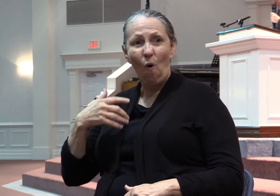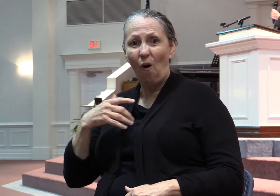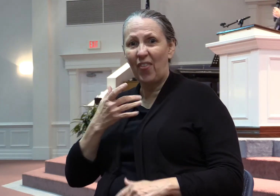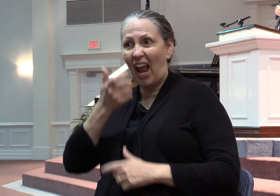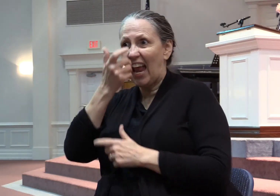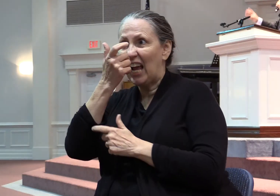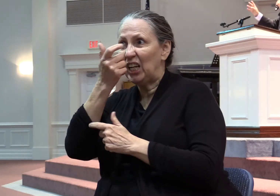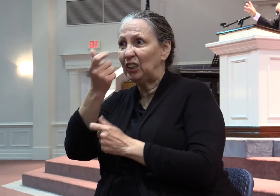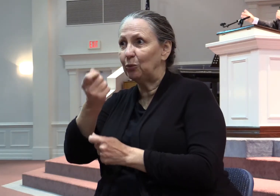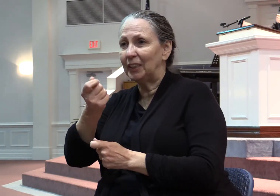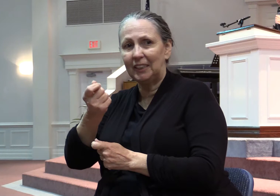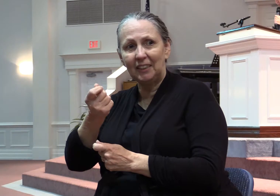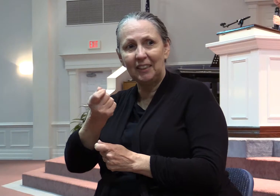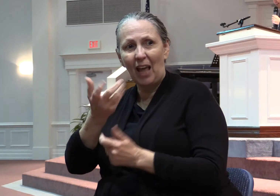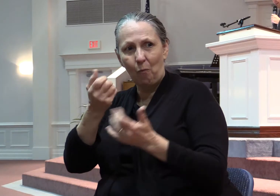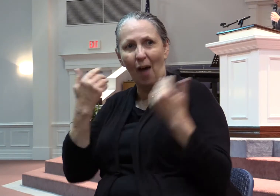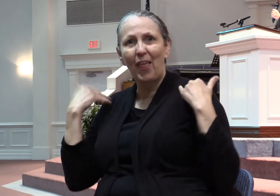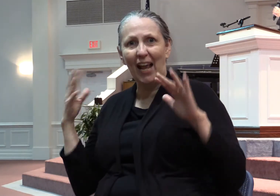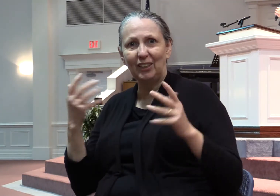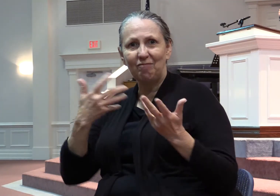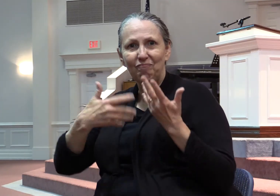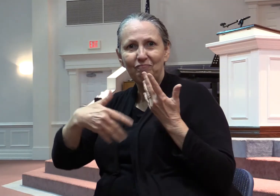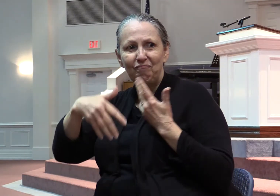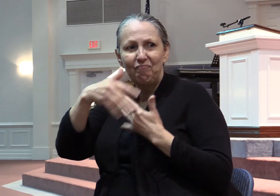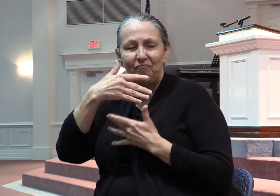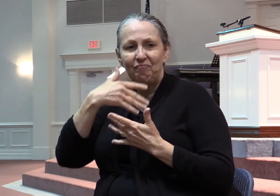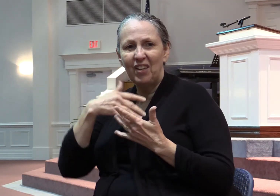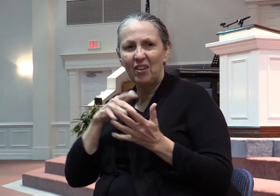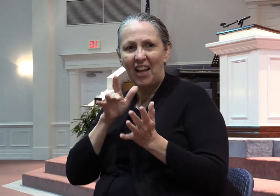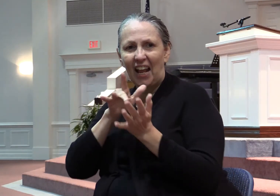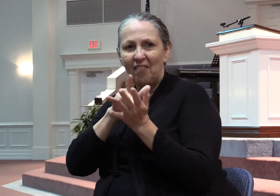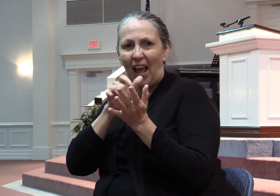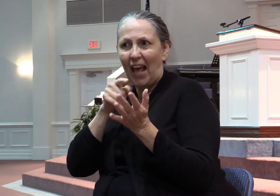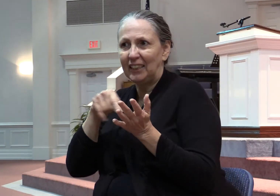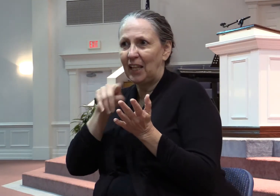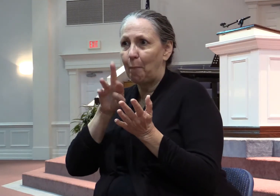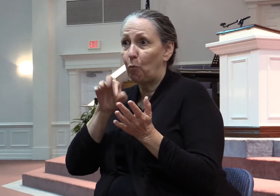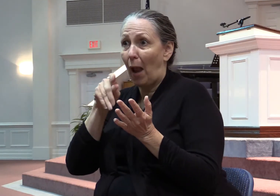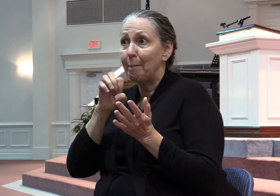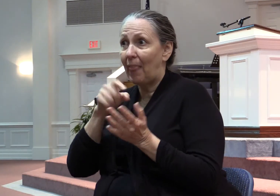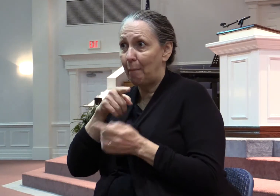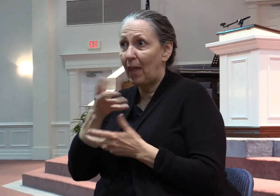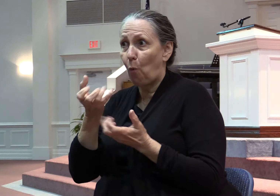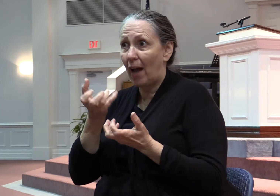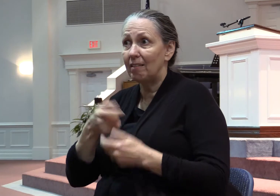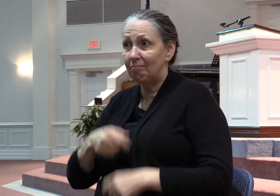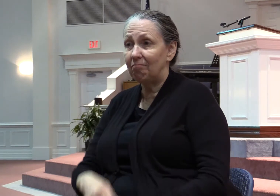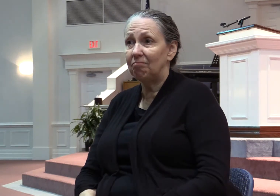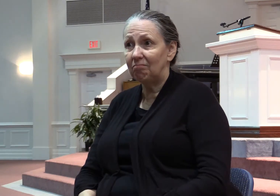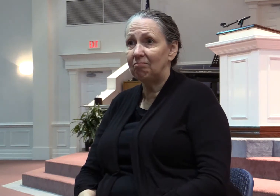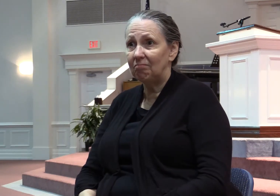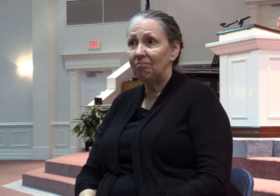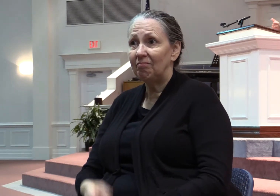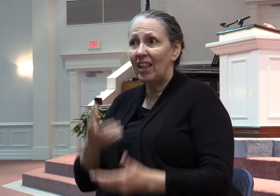necessarily want the presence to leave. They just wanted to pervert the presence to become like they were. Right.